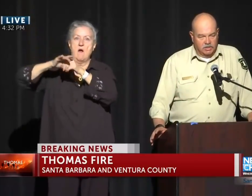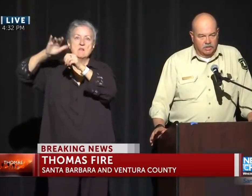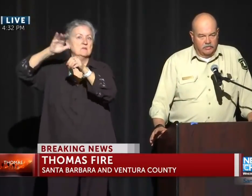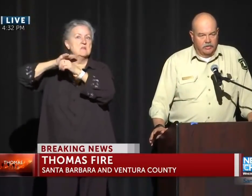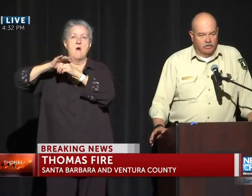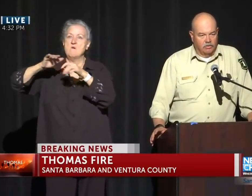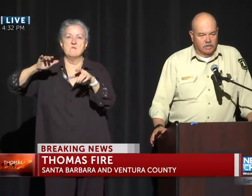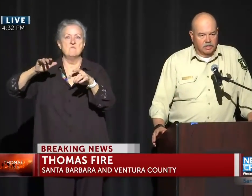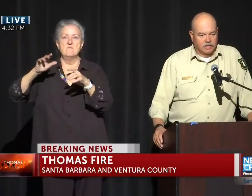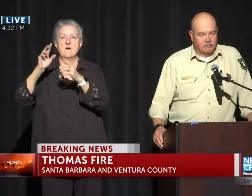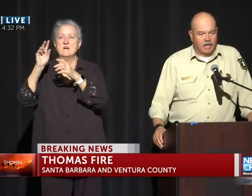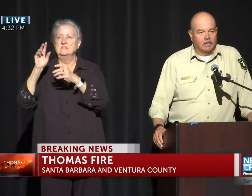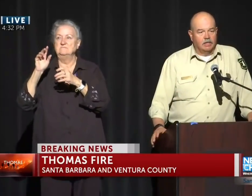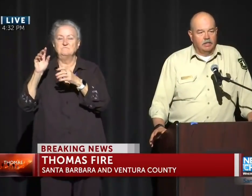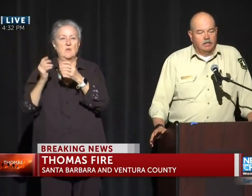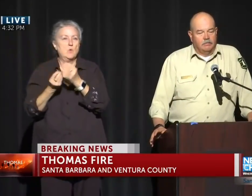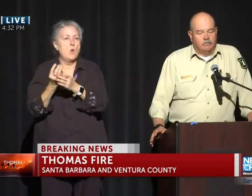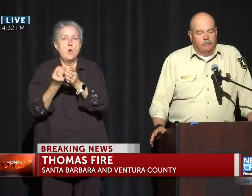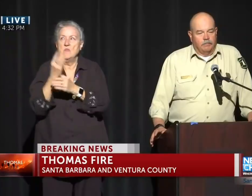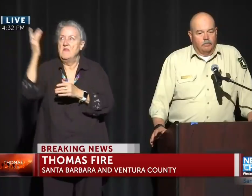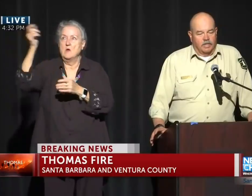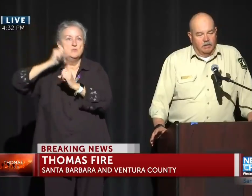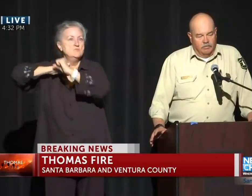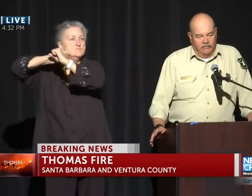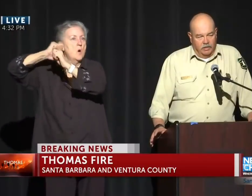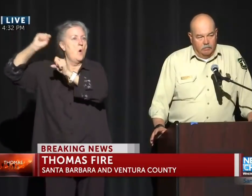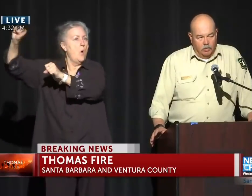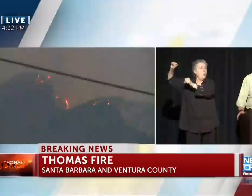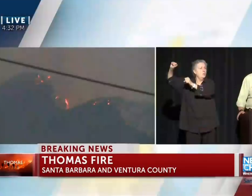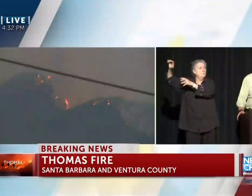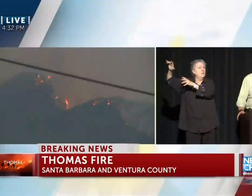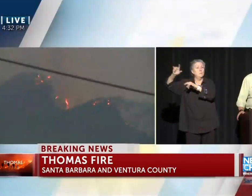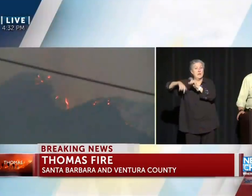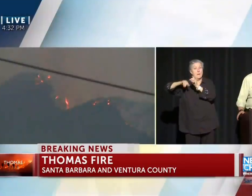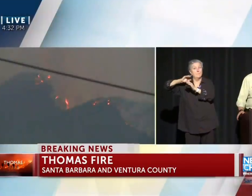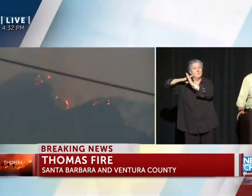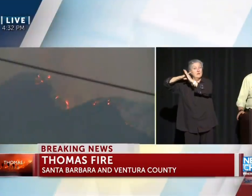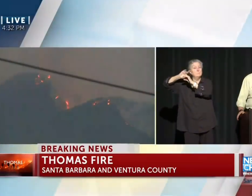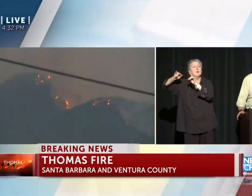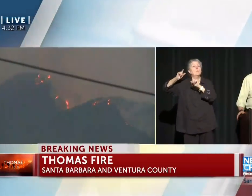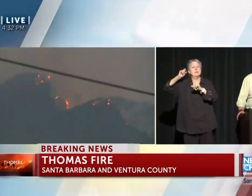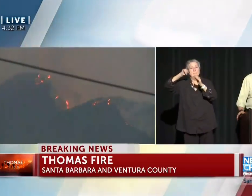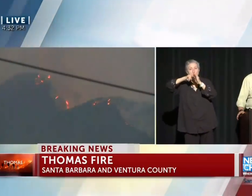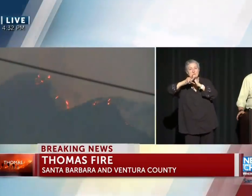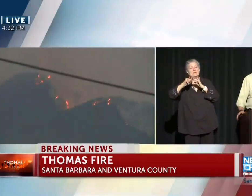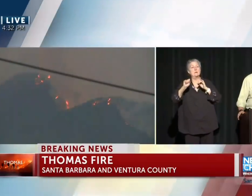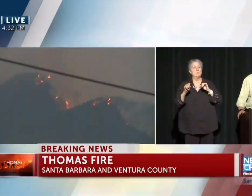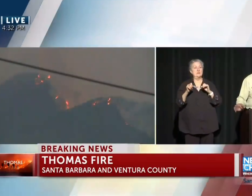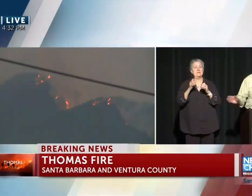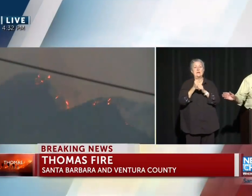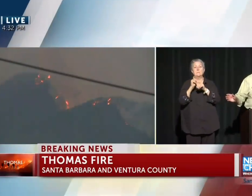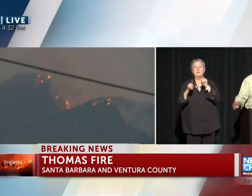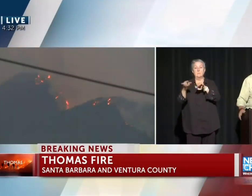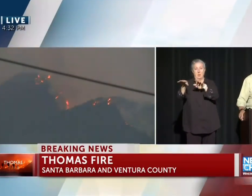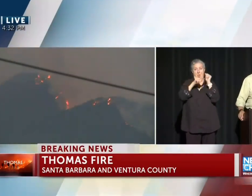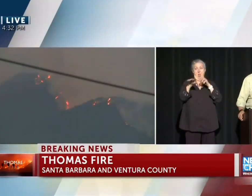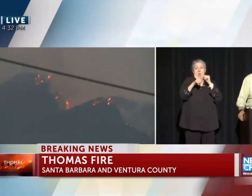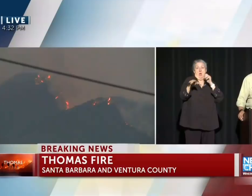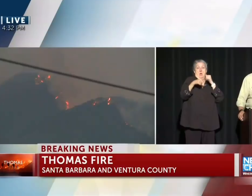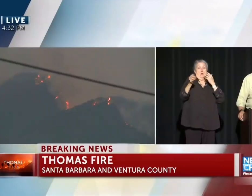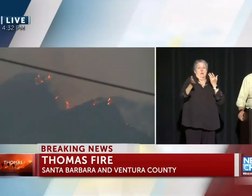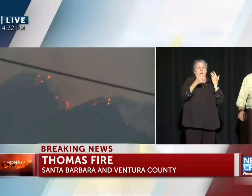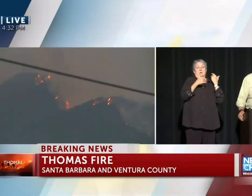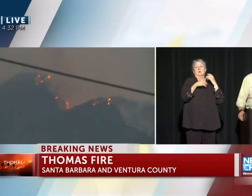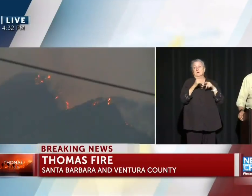enough vegetation on there to hold anything back. We can't prevent it, but we can predict it, and we can get people, as